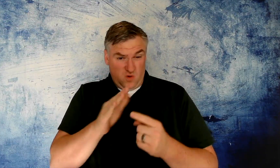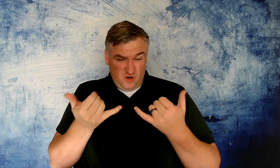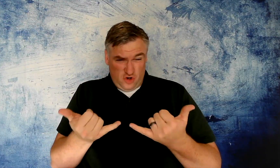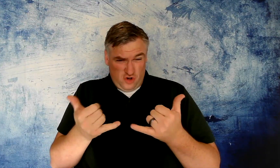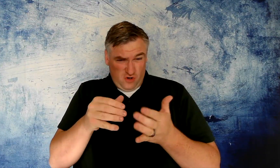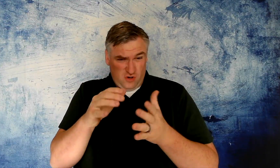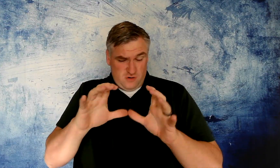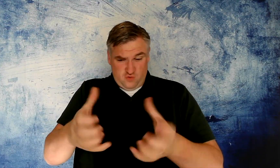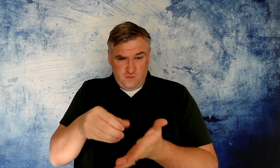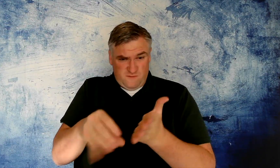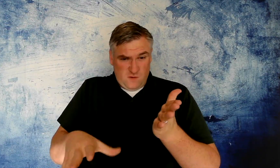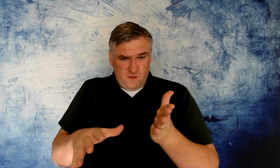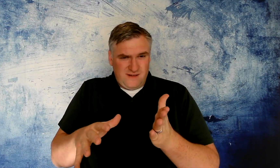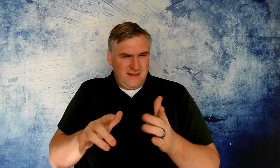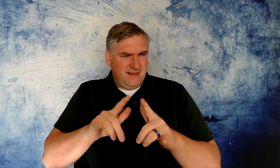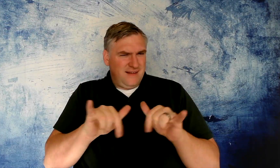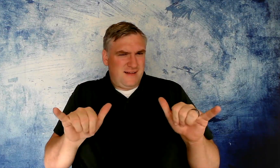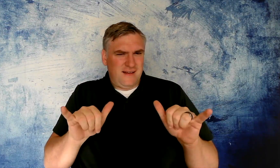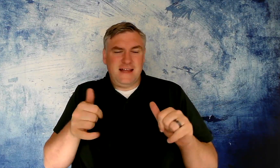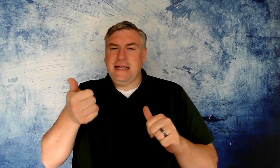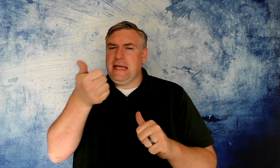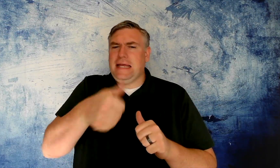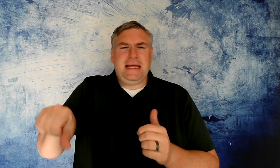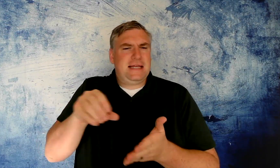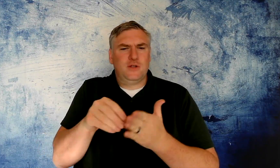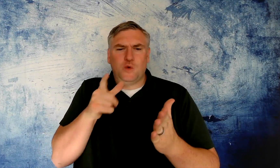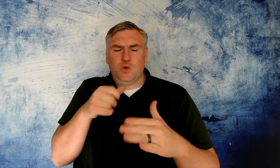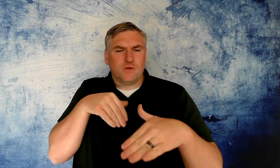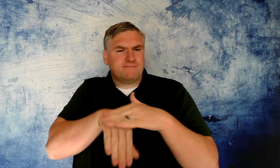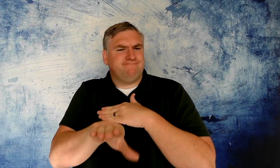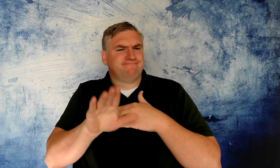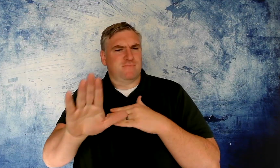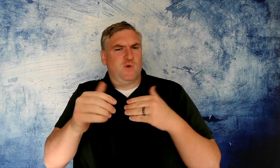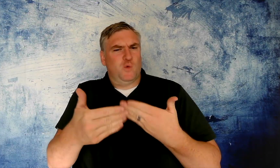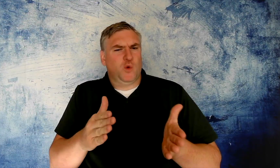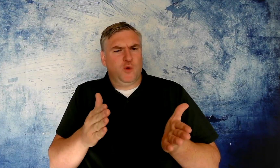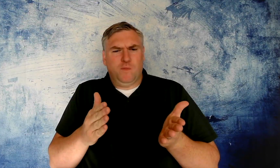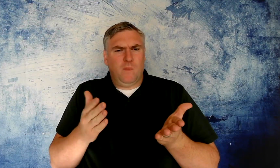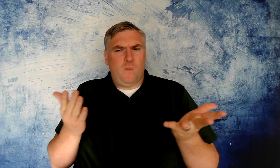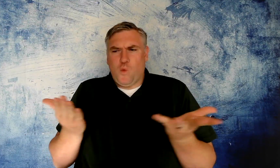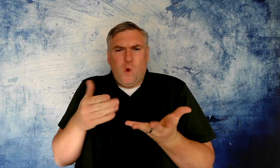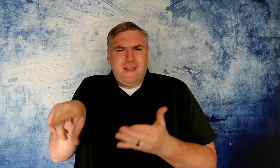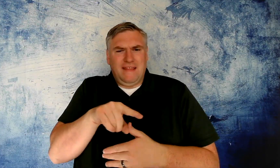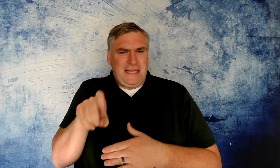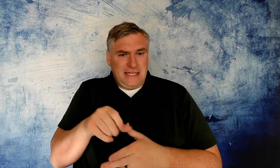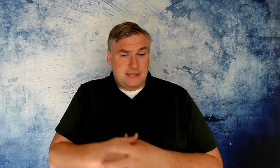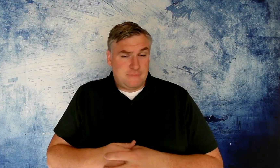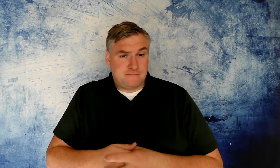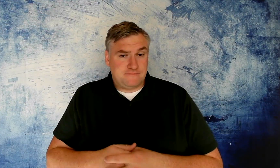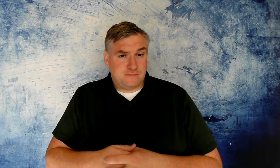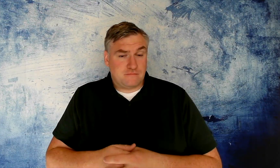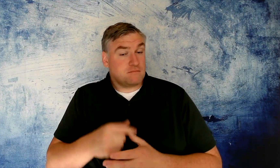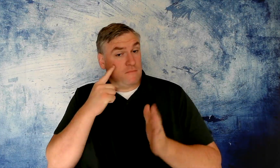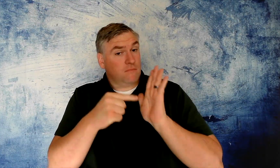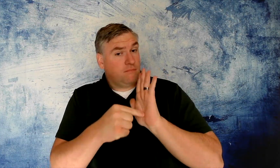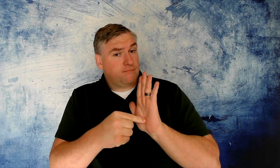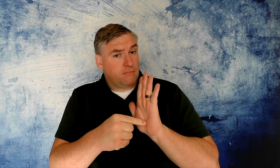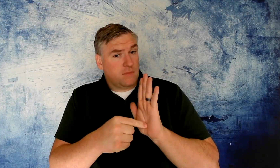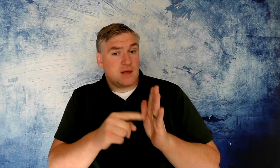We need to think about, your current group of students, but at the same time, any deaf or hard of hearing student who enters your classroom, what do they need?